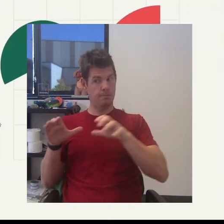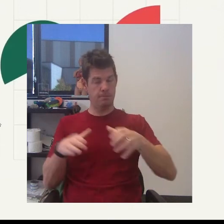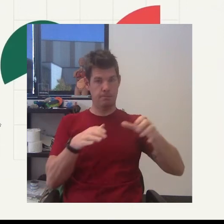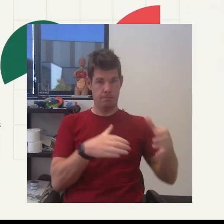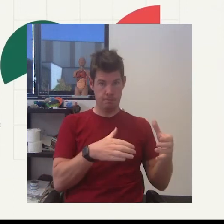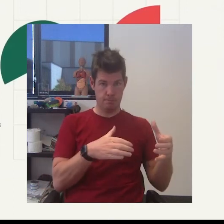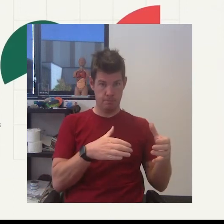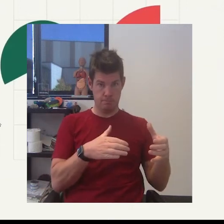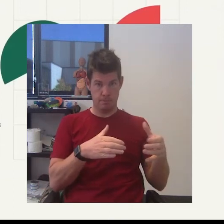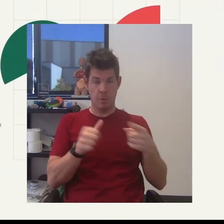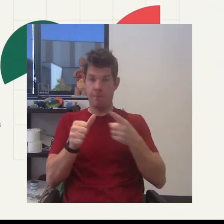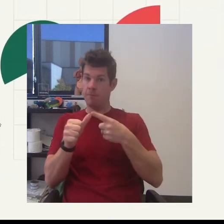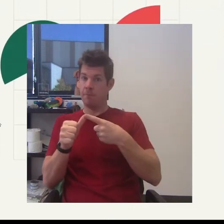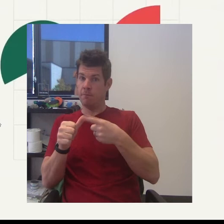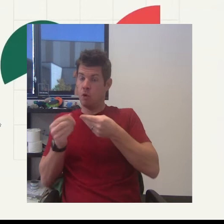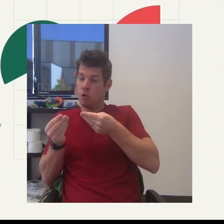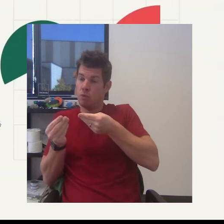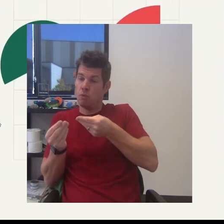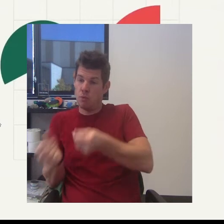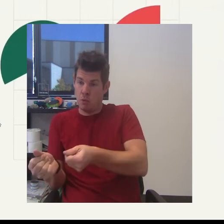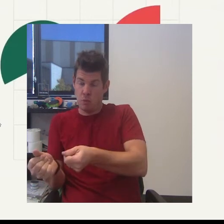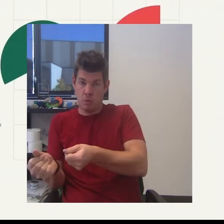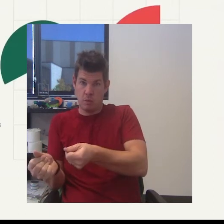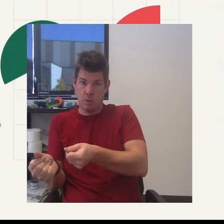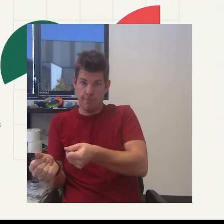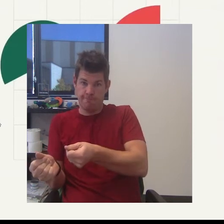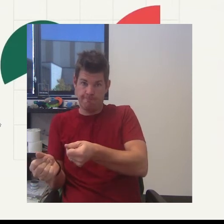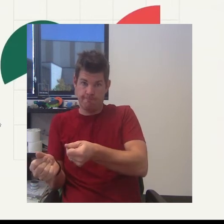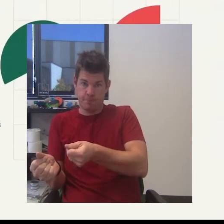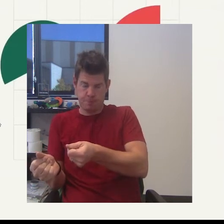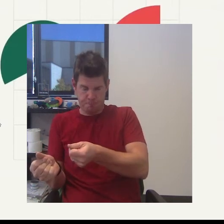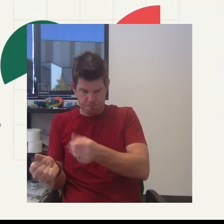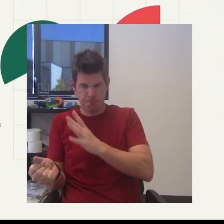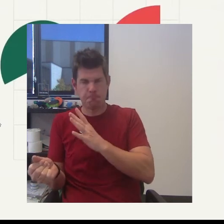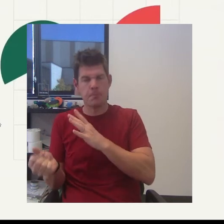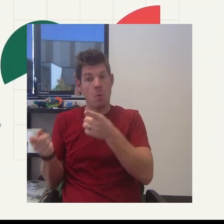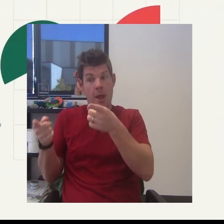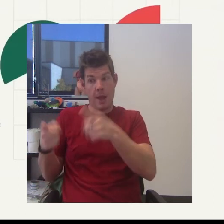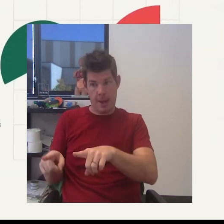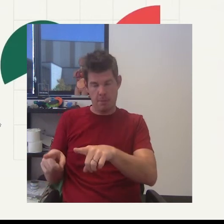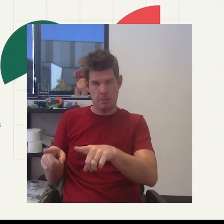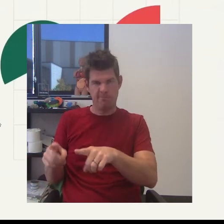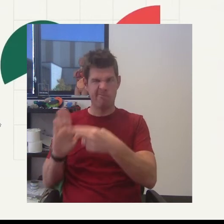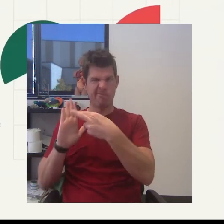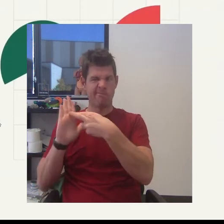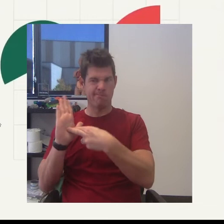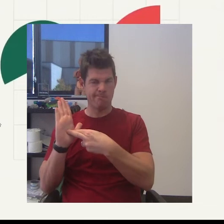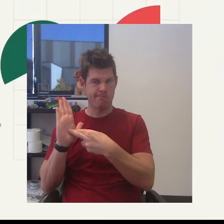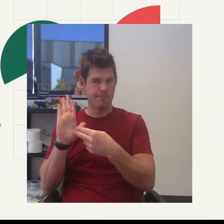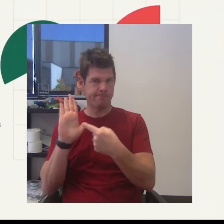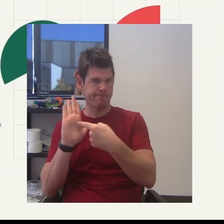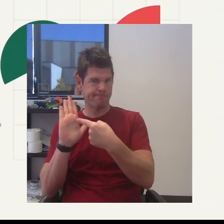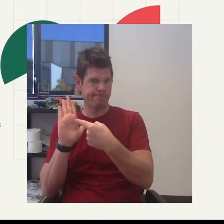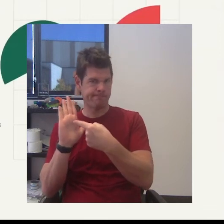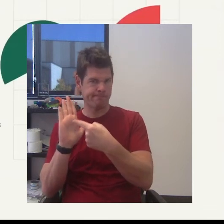So for the first group, the smooth group, if you like smooth peanut butter, What's going to happen is I